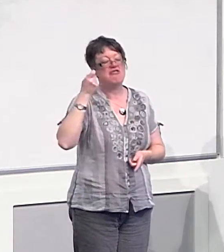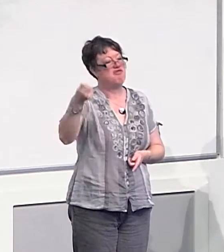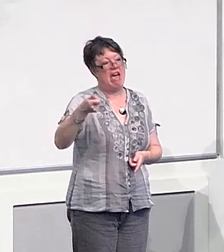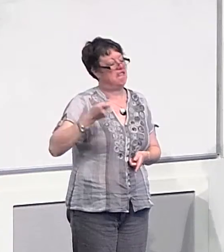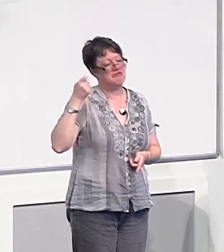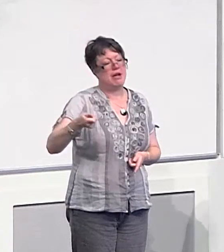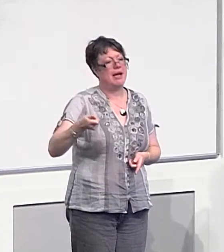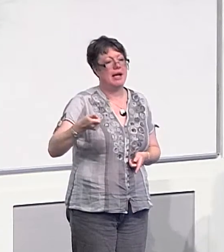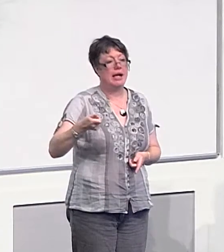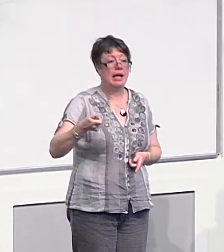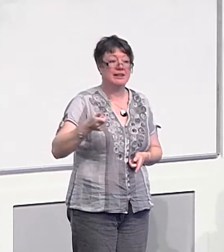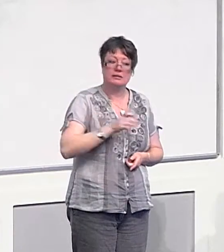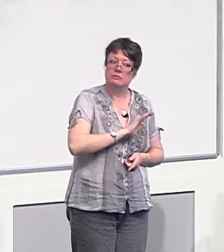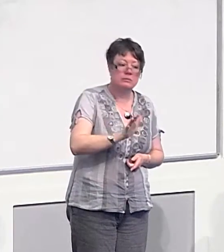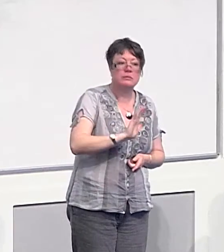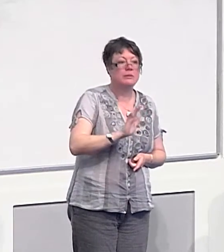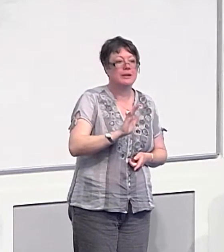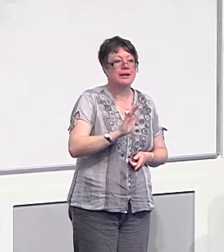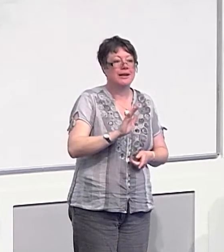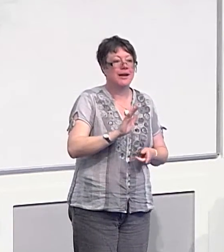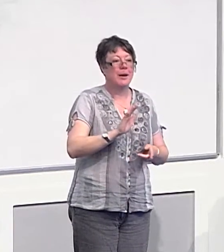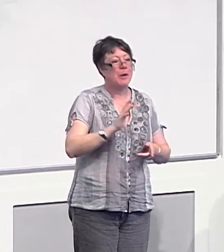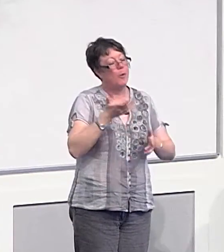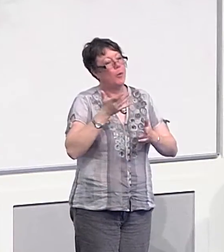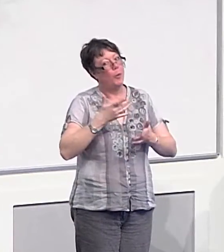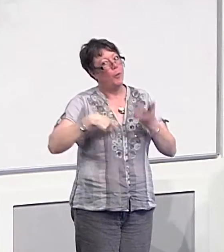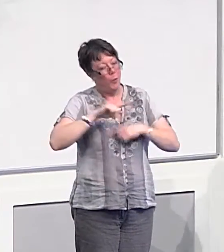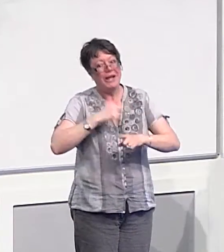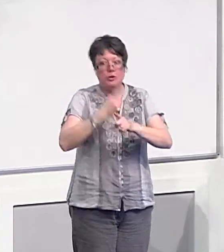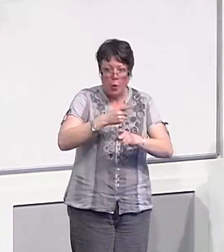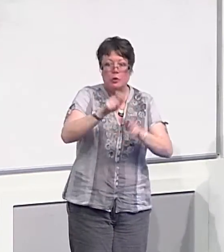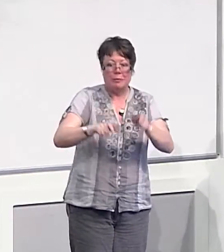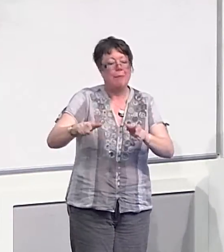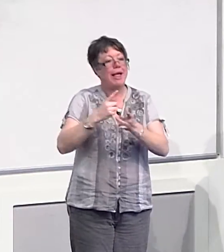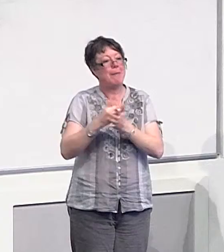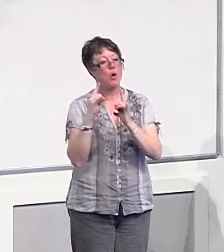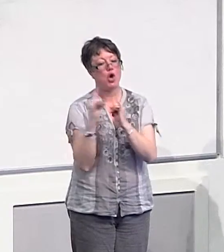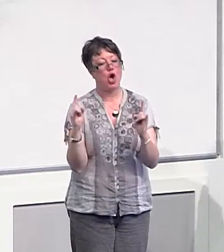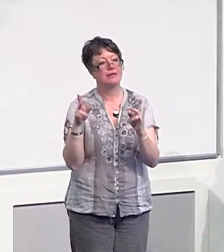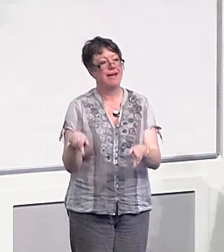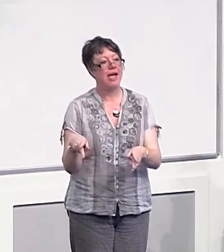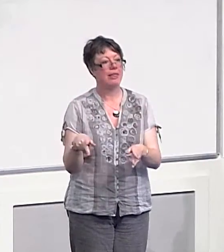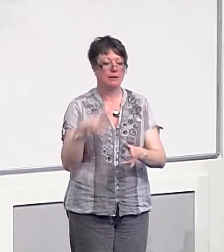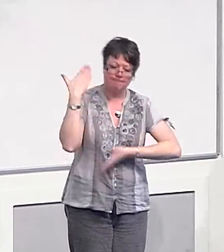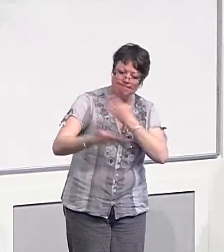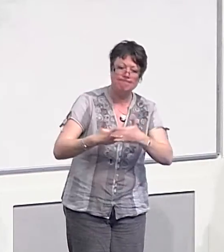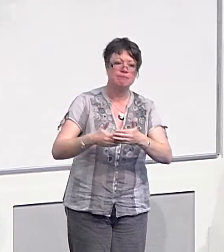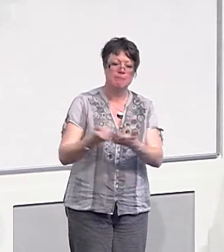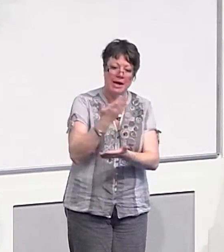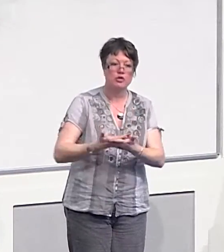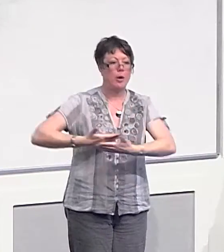to parents about cot death, about putting babies on their back to sleep, but we don't have similar health promotion messages for